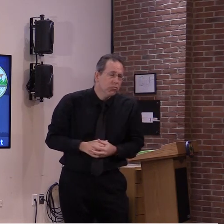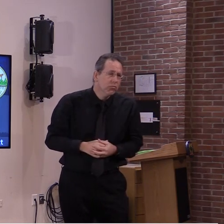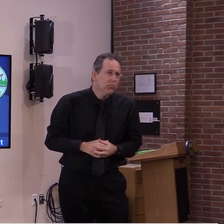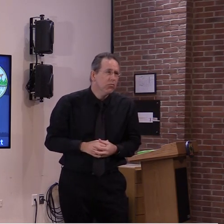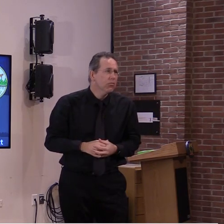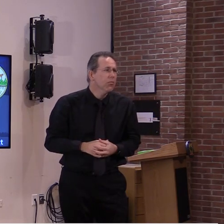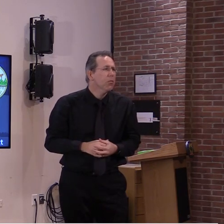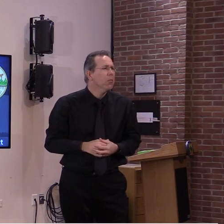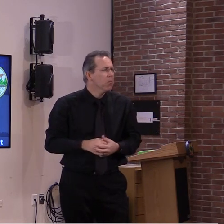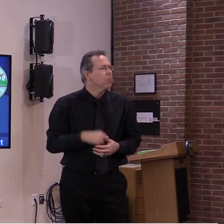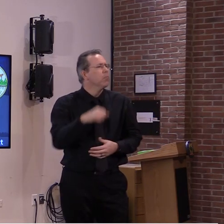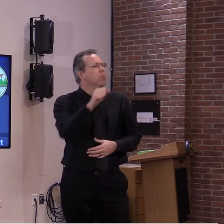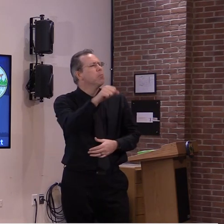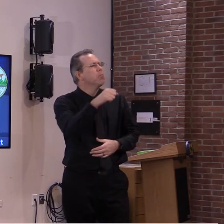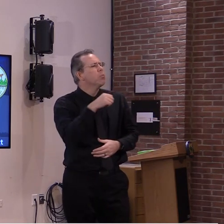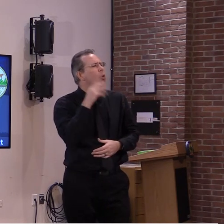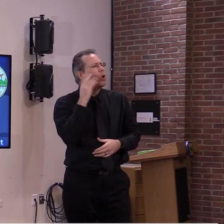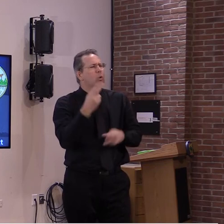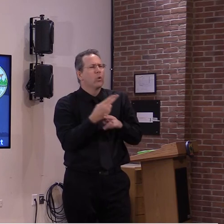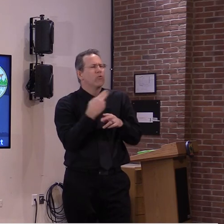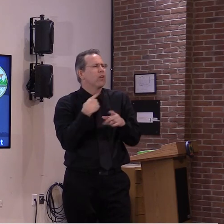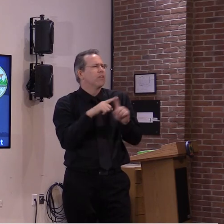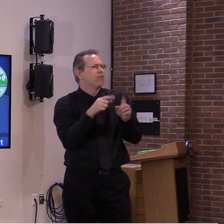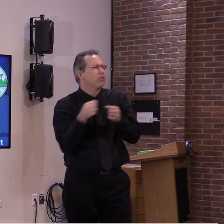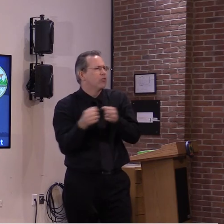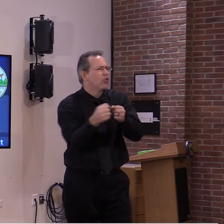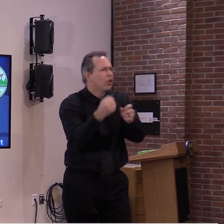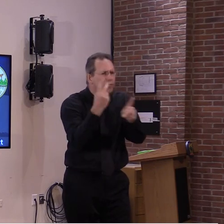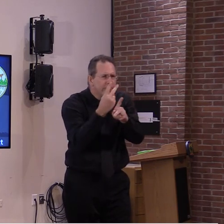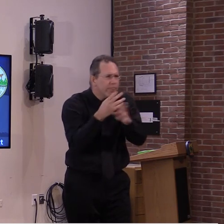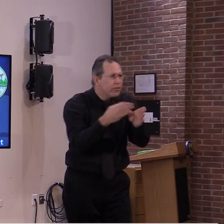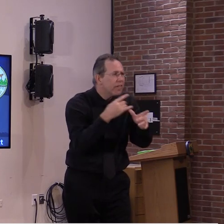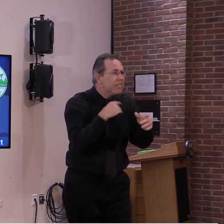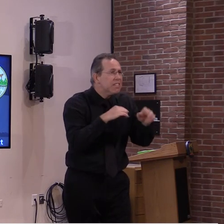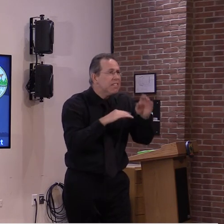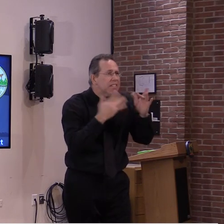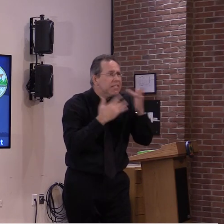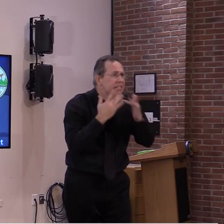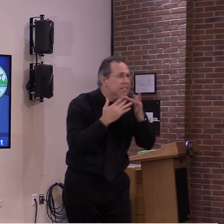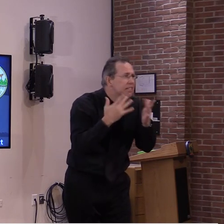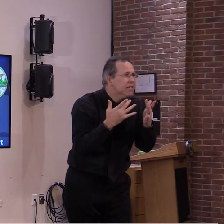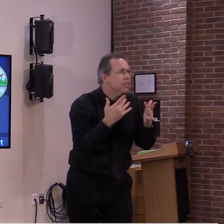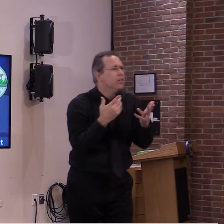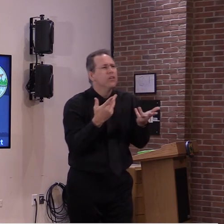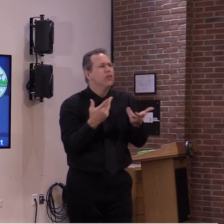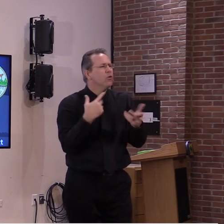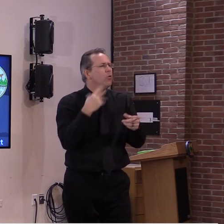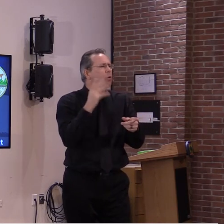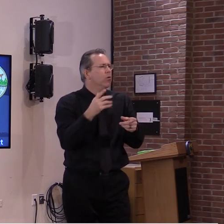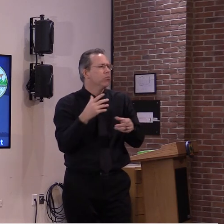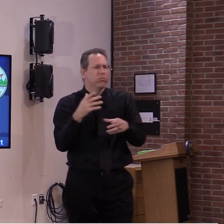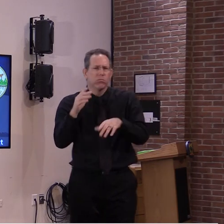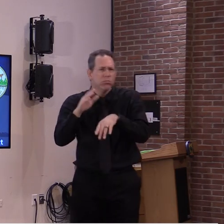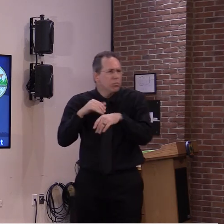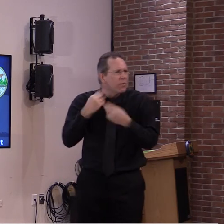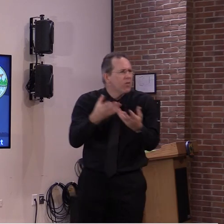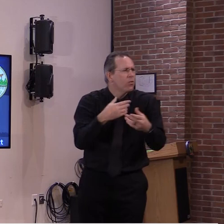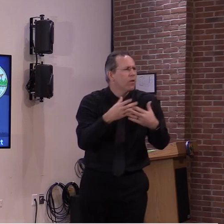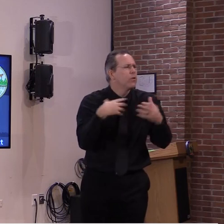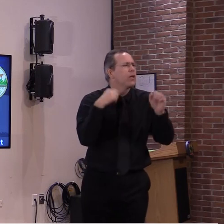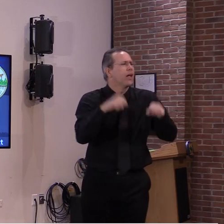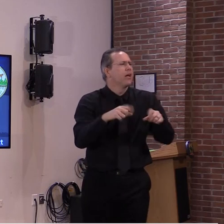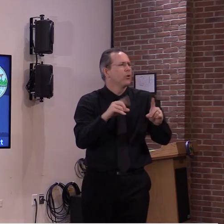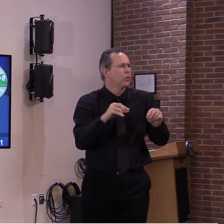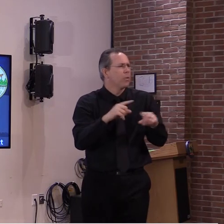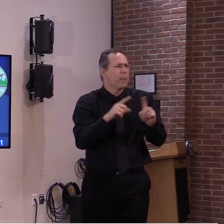to make sure we do this in an expeditious way to get shots in the arms of Vermonters and get the vaccine distributed as best